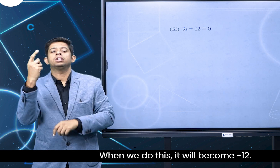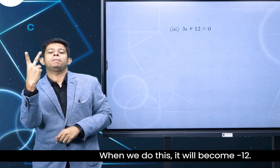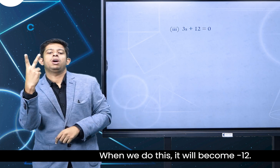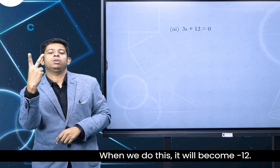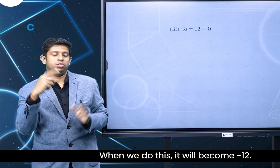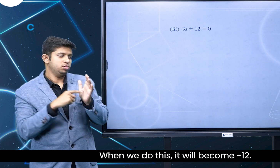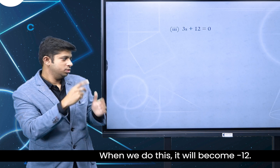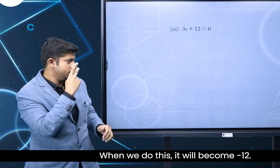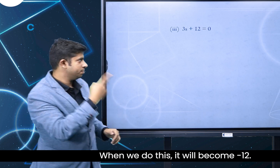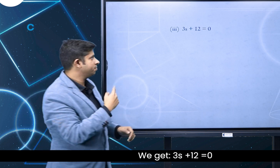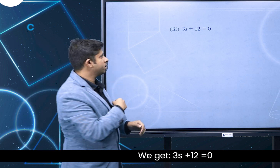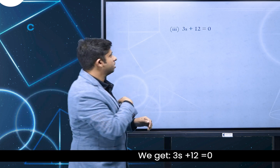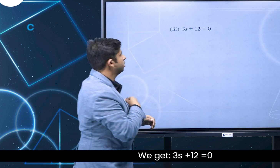become minus 12. We get